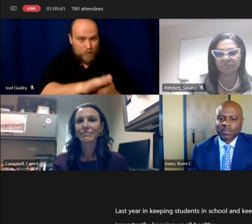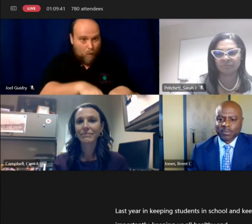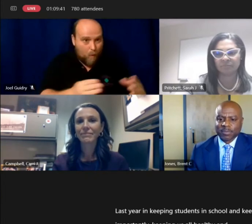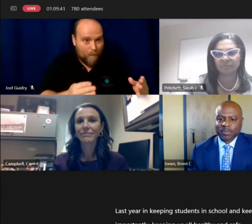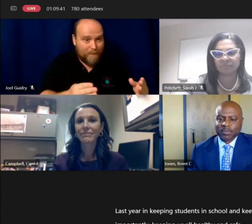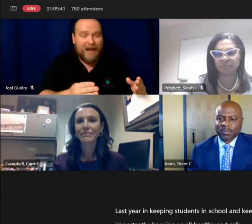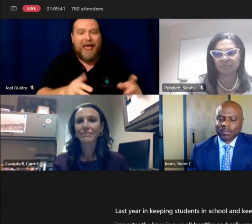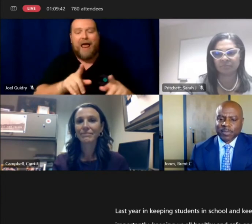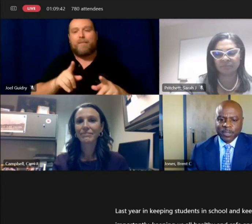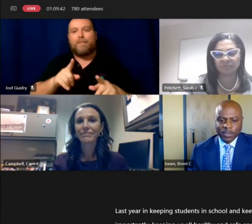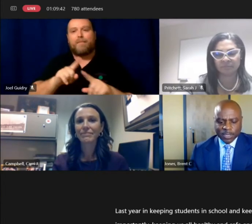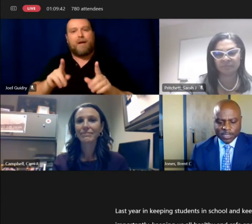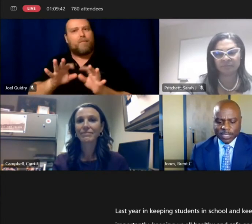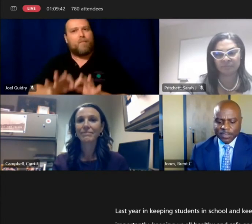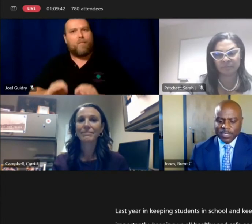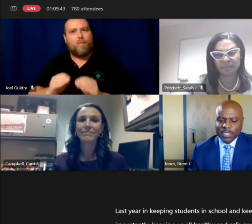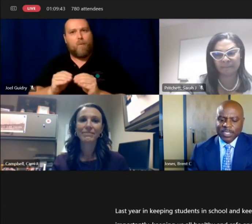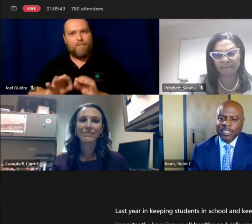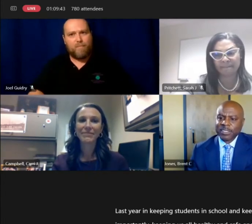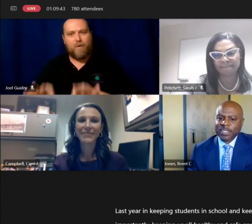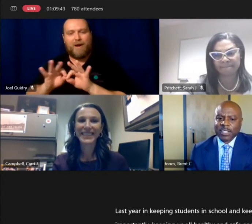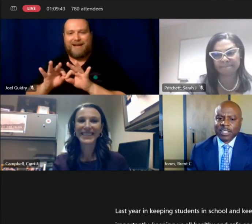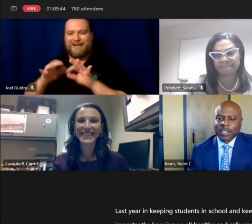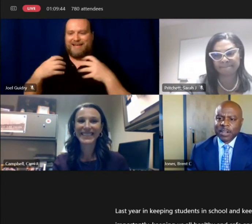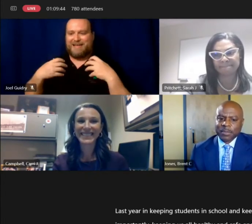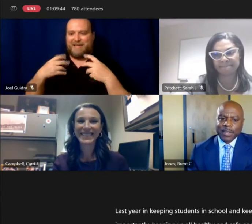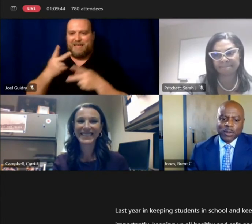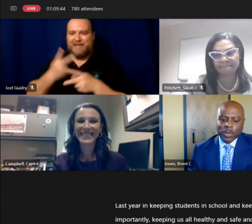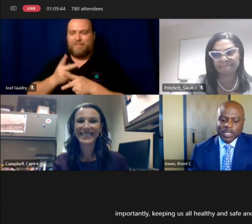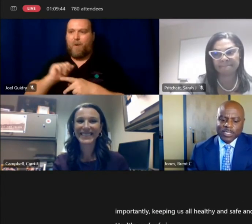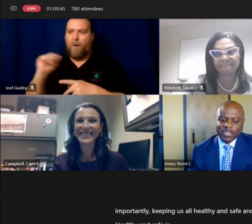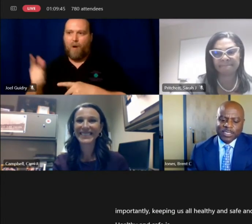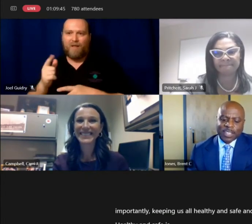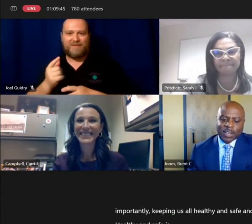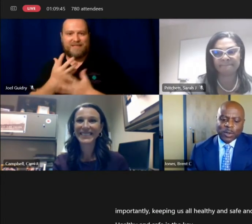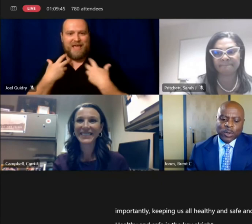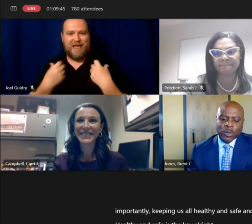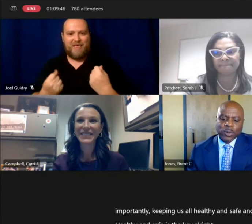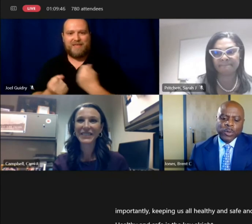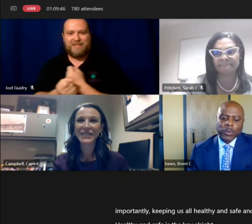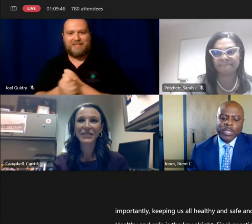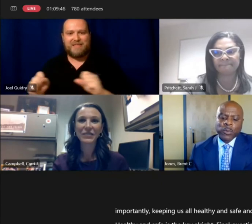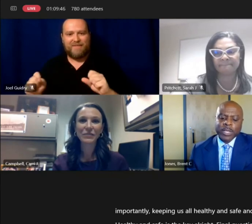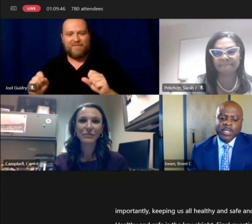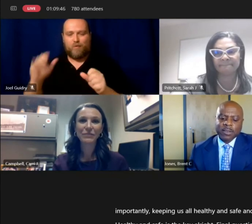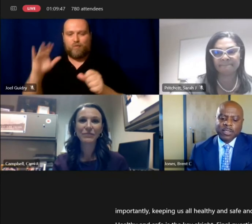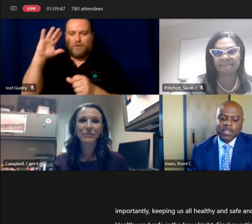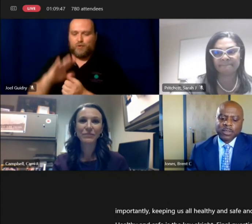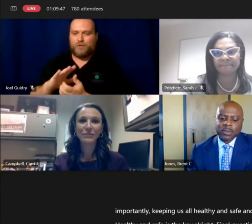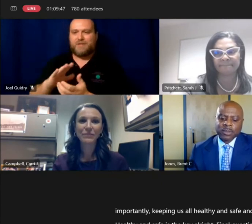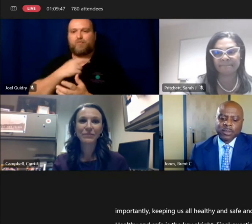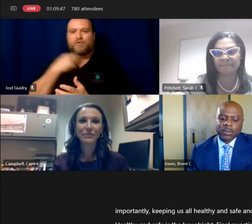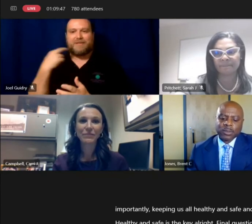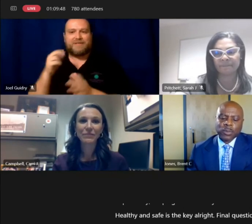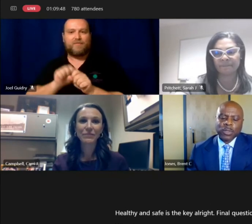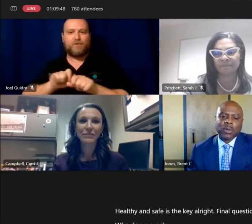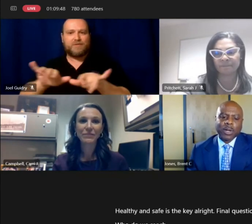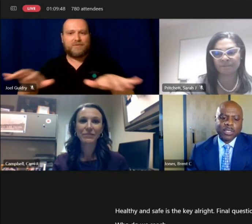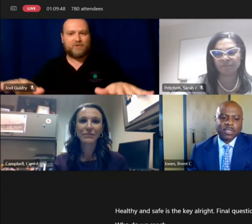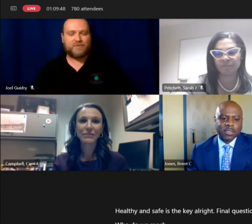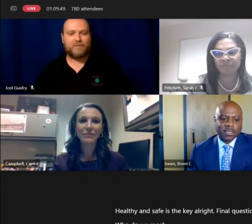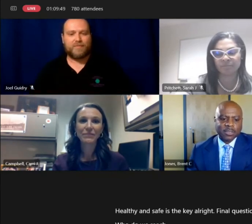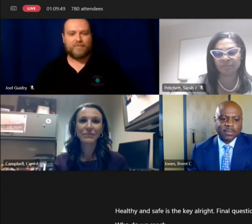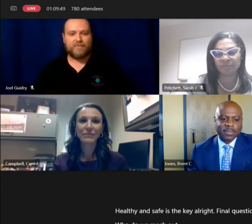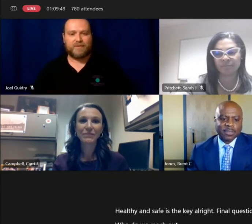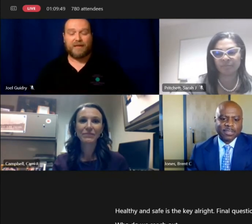transmission. Healthy and safe is the key. All right, final question. Who do we reach out to with